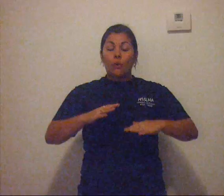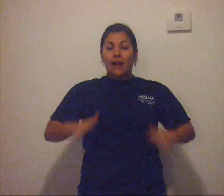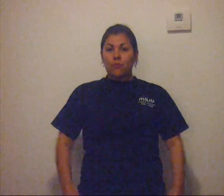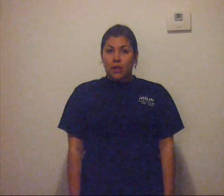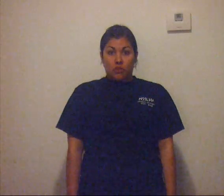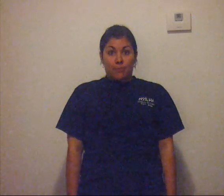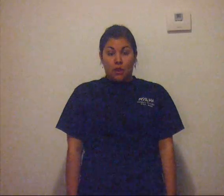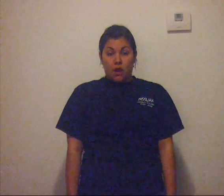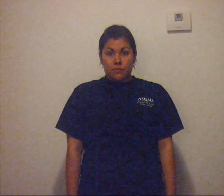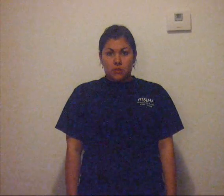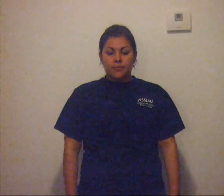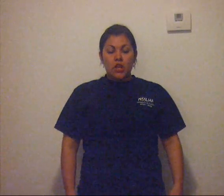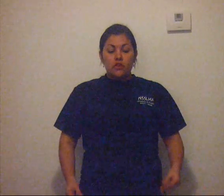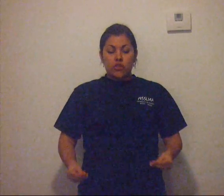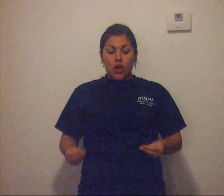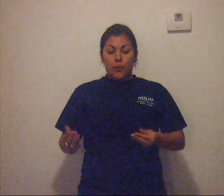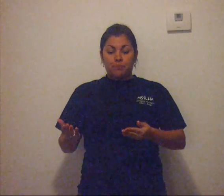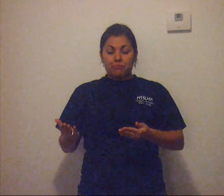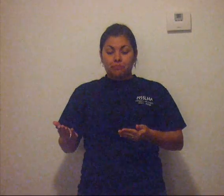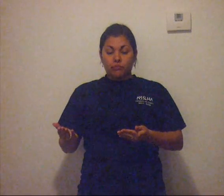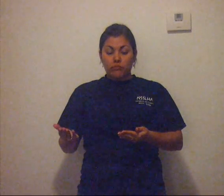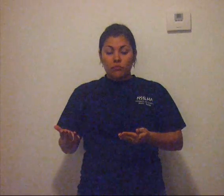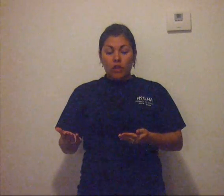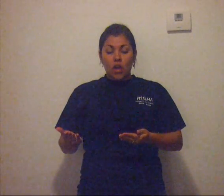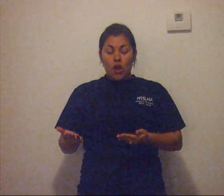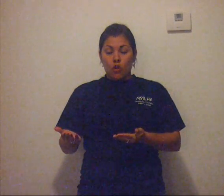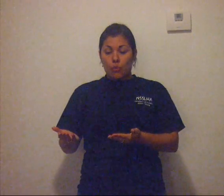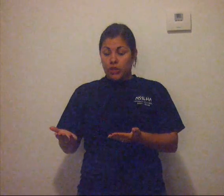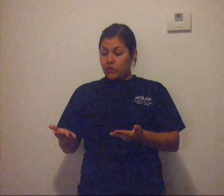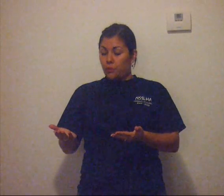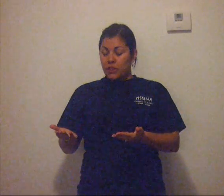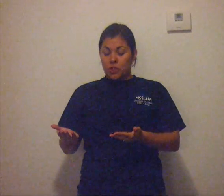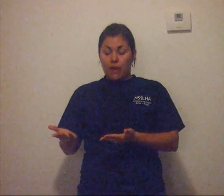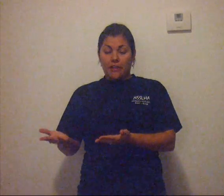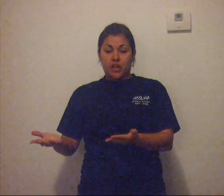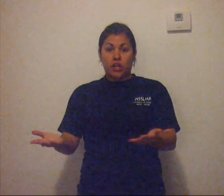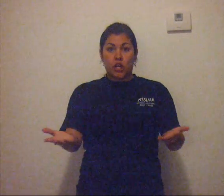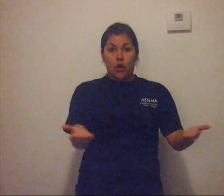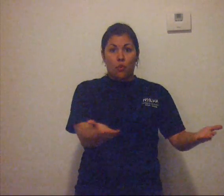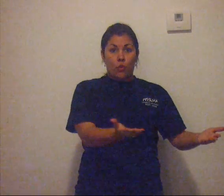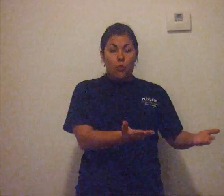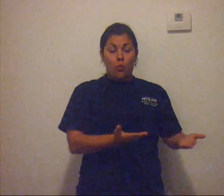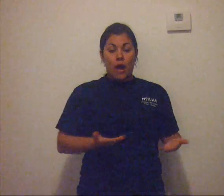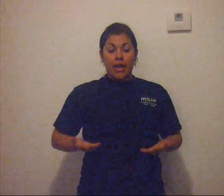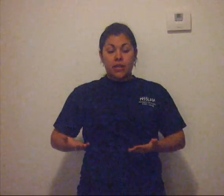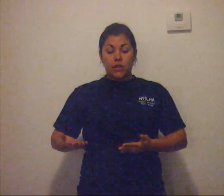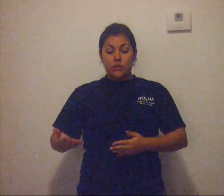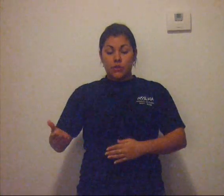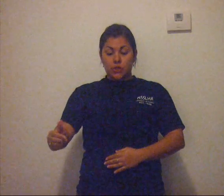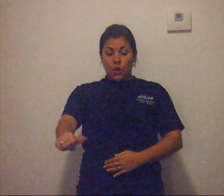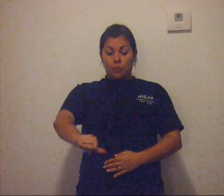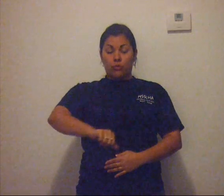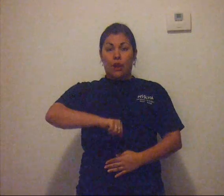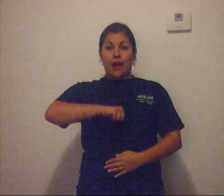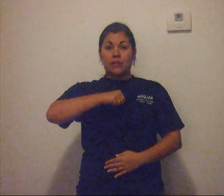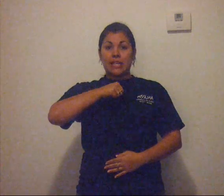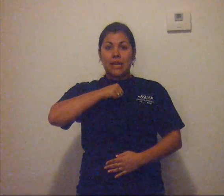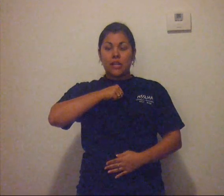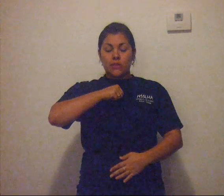ever want to drop your arms. So when you do "what so proudly," you're going to go "what so proudly." So